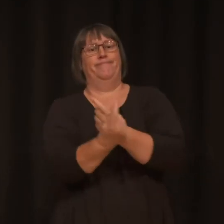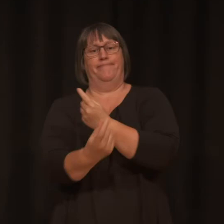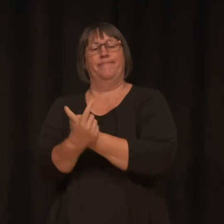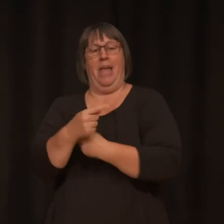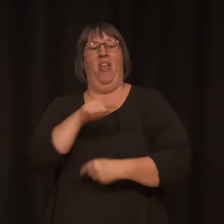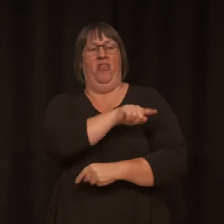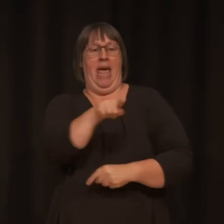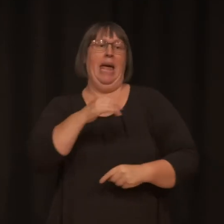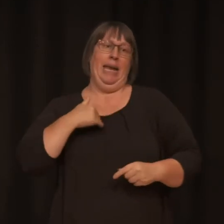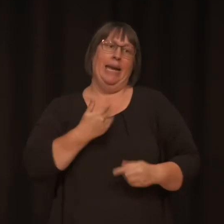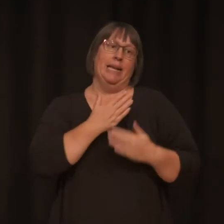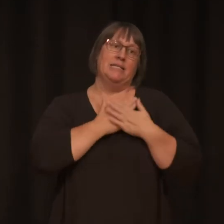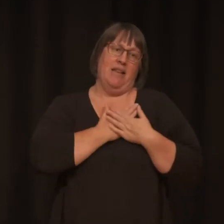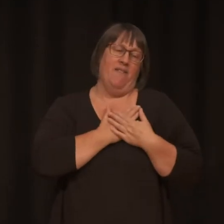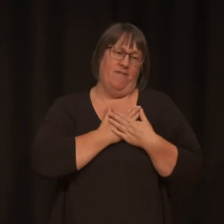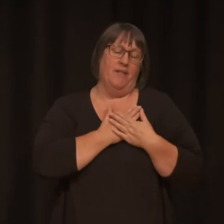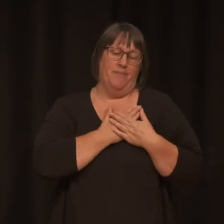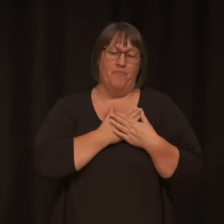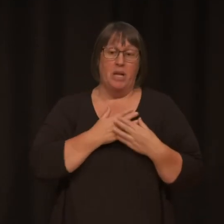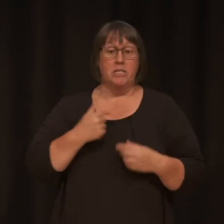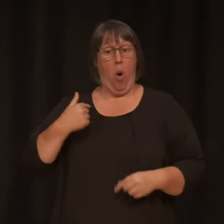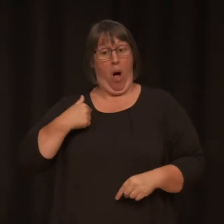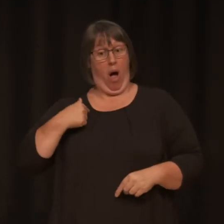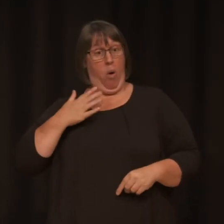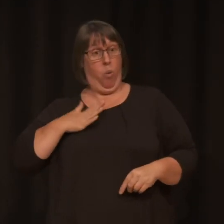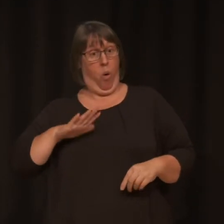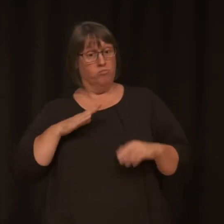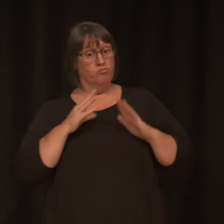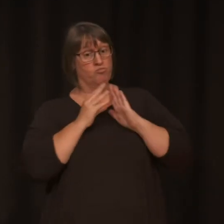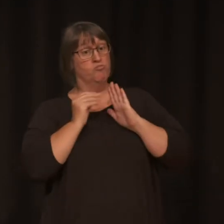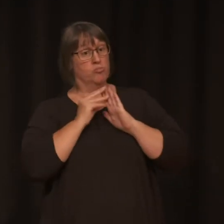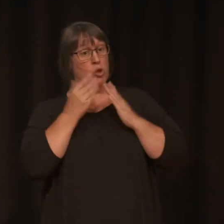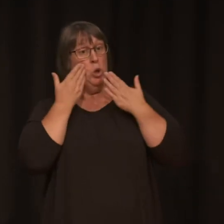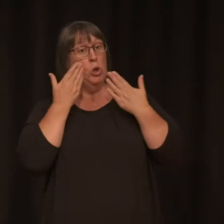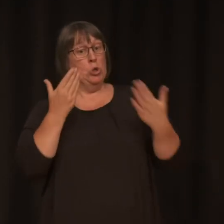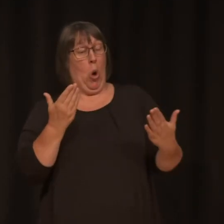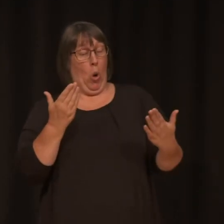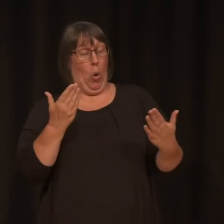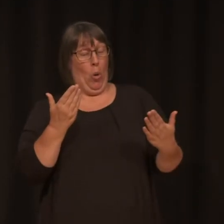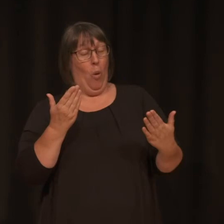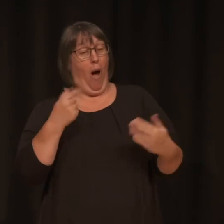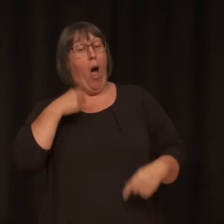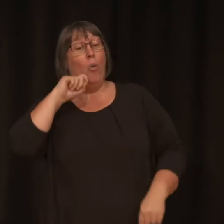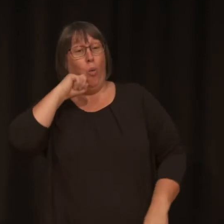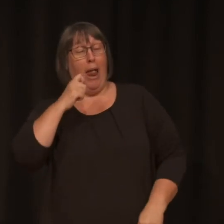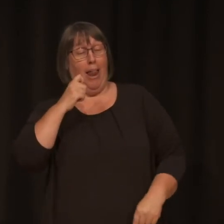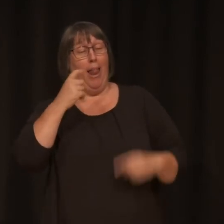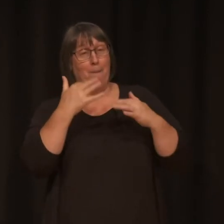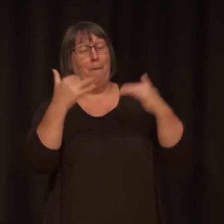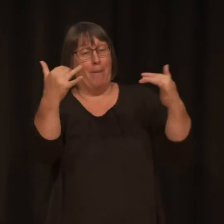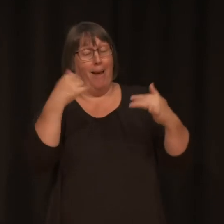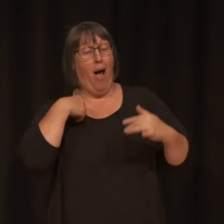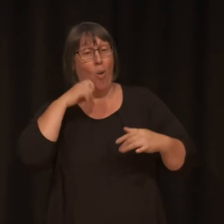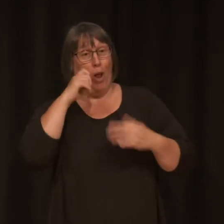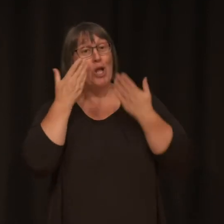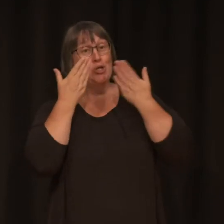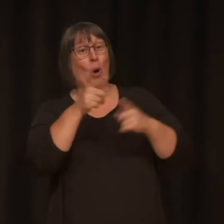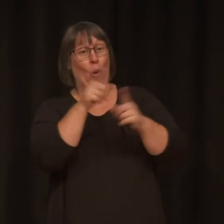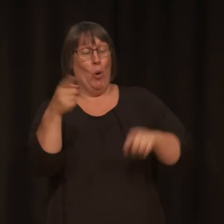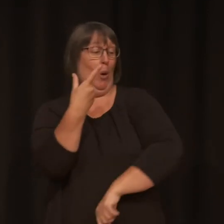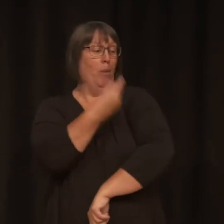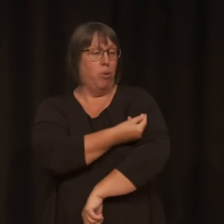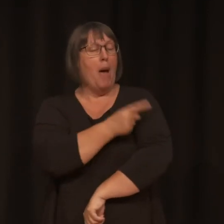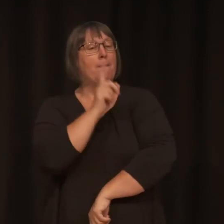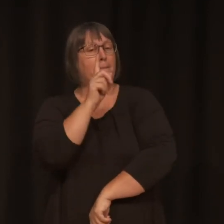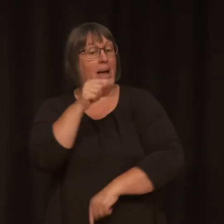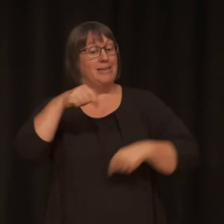to model that it is safe, and so I will be publicly vaccinated, but I wanted to make sure those at the most risk